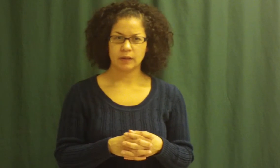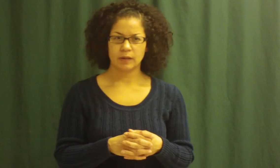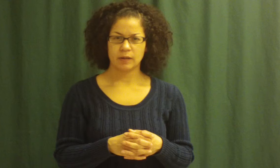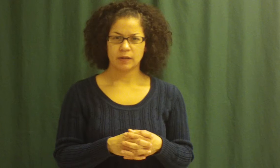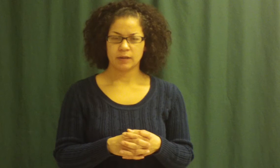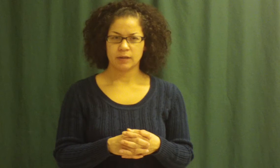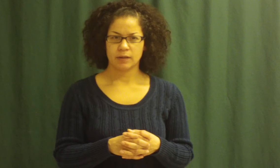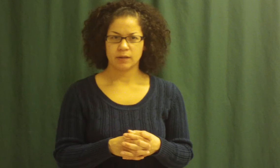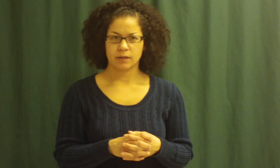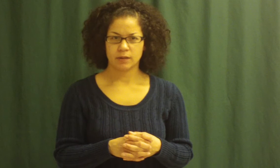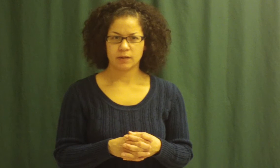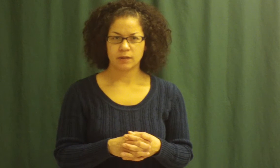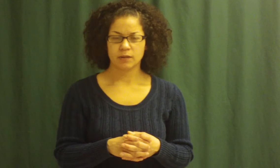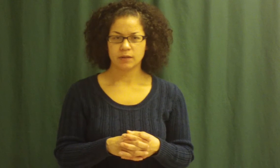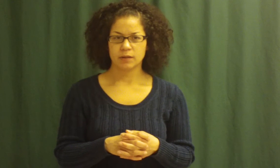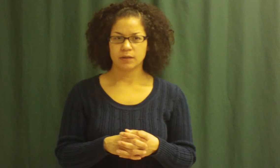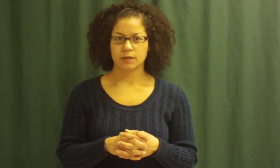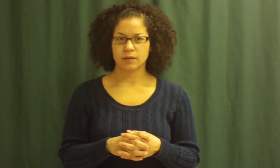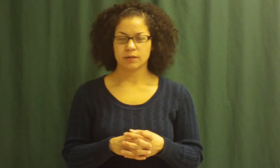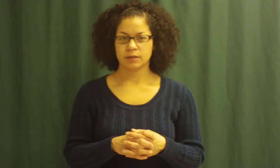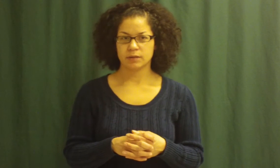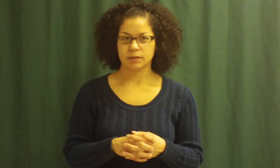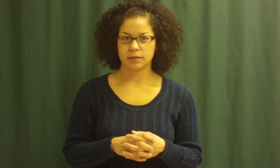or features common to all cultures.